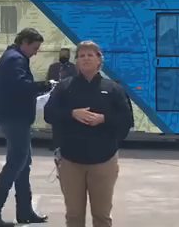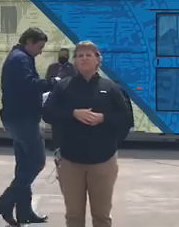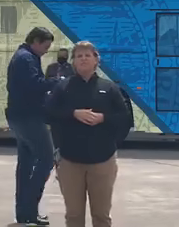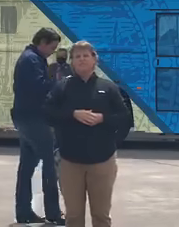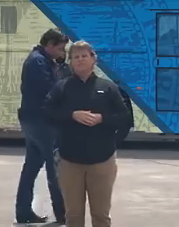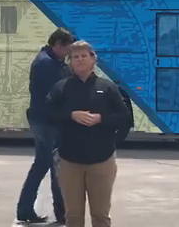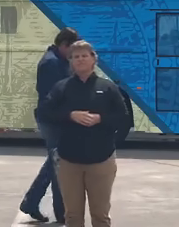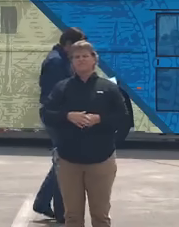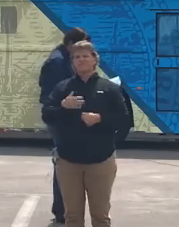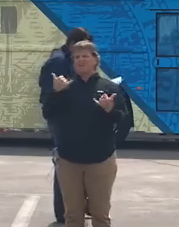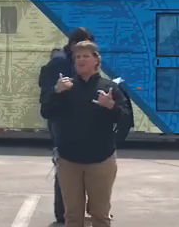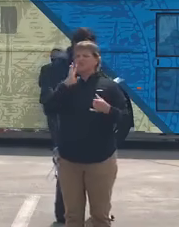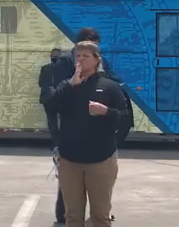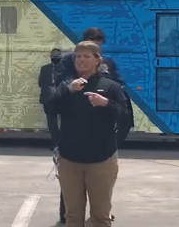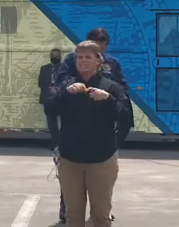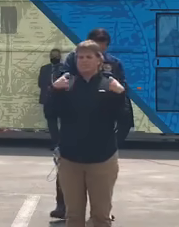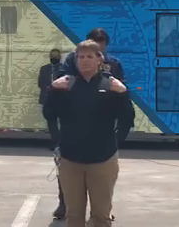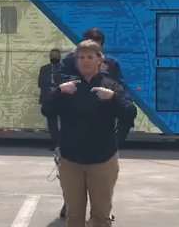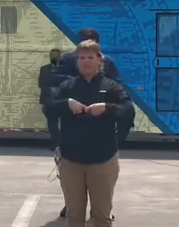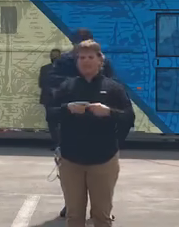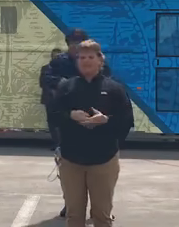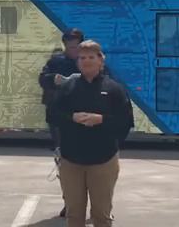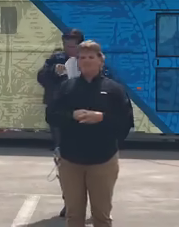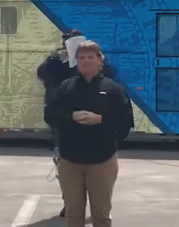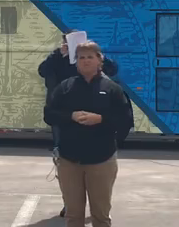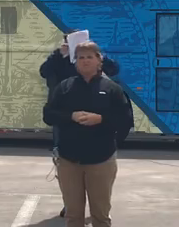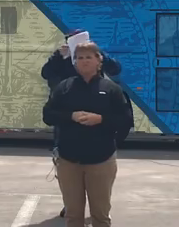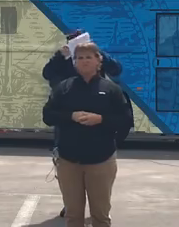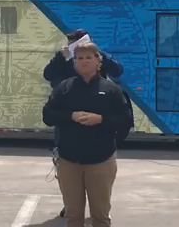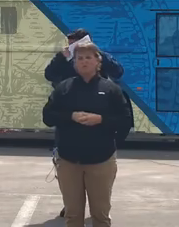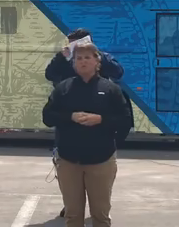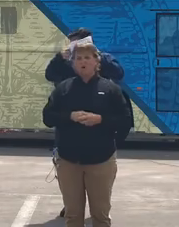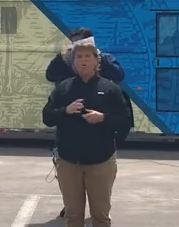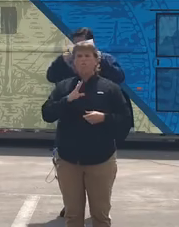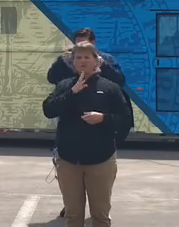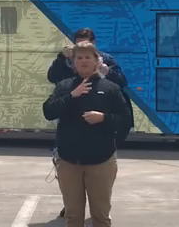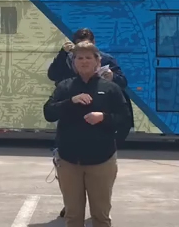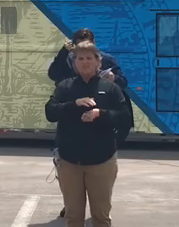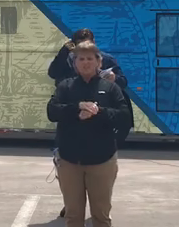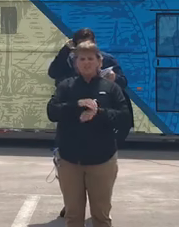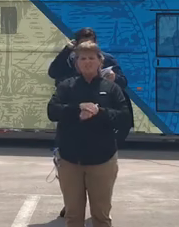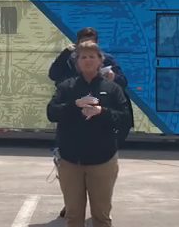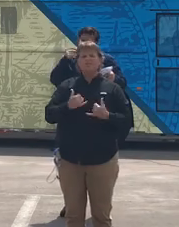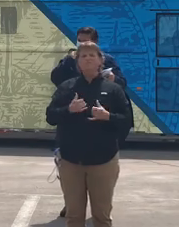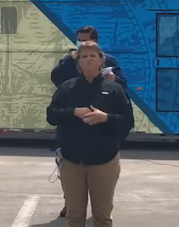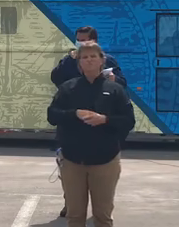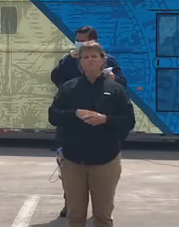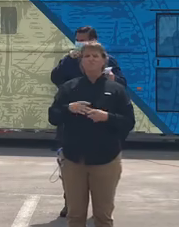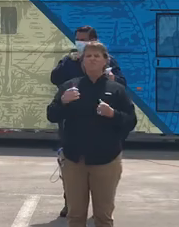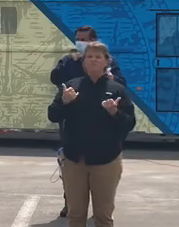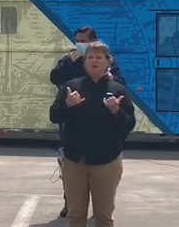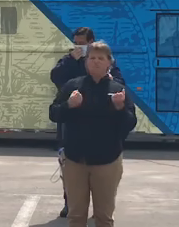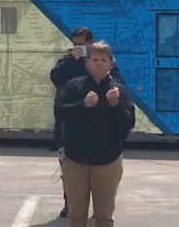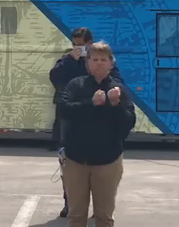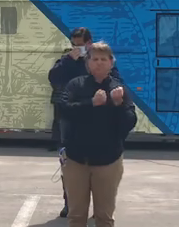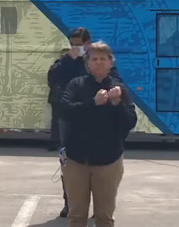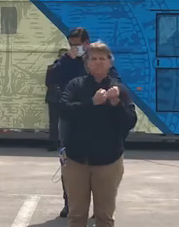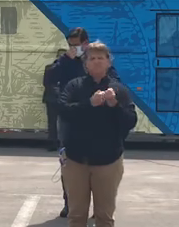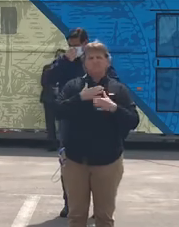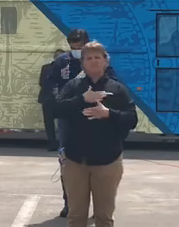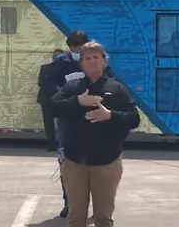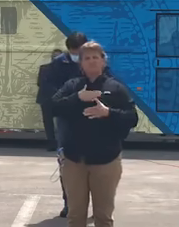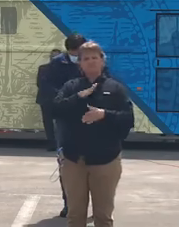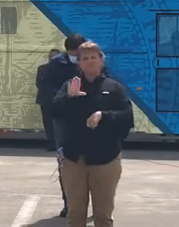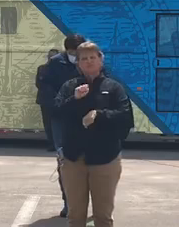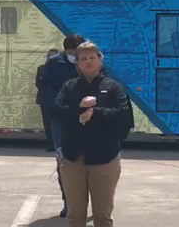Good afternoon. Thank you all for being here. Thank you, Governor, for your leadership. Mayor, you've been a tremendous partner. We appreciate all your work. Surgeon General